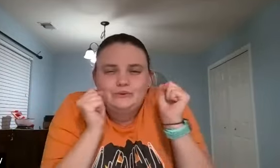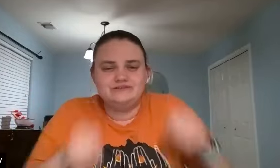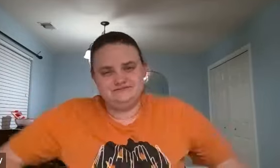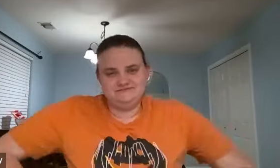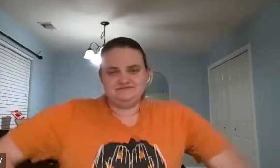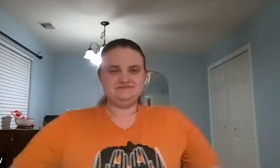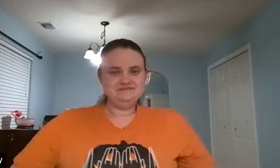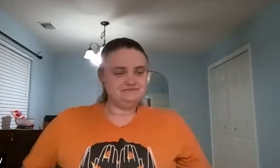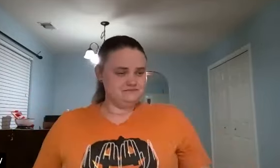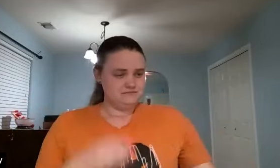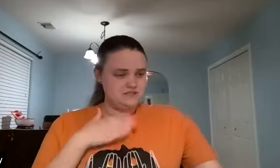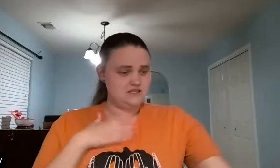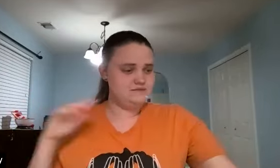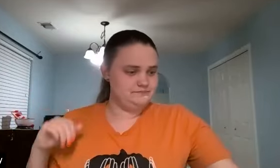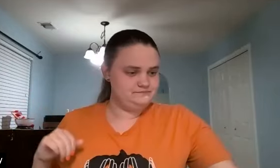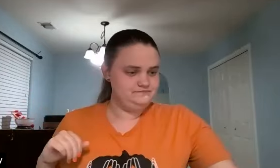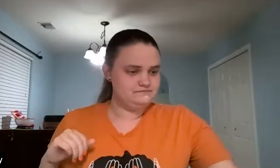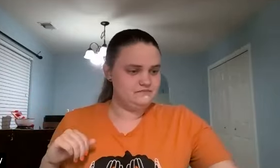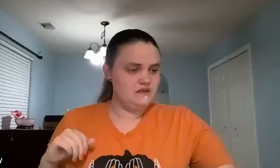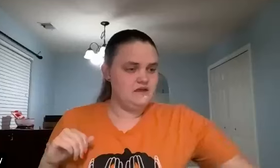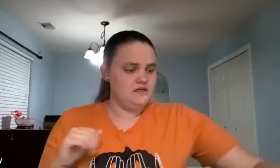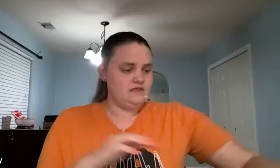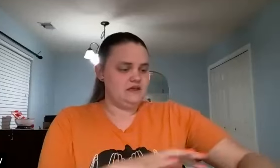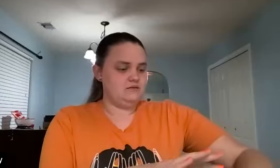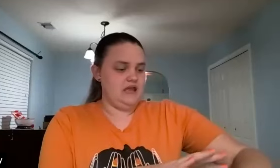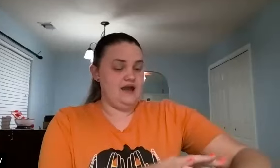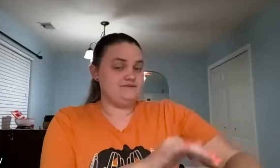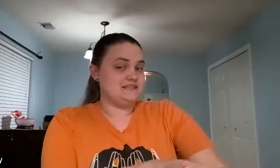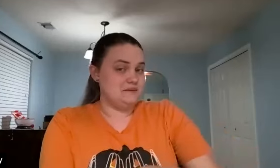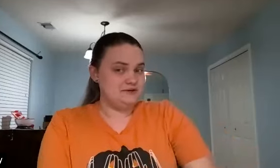Ooh. Excuse me. Then we have summer.